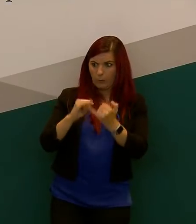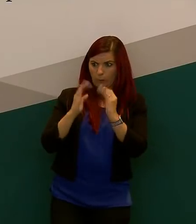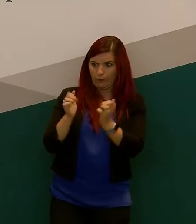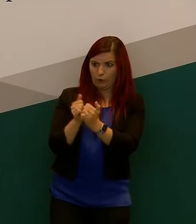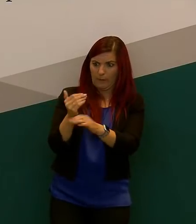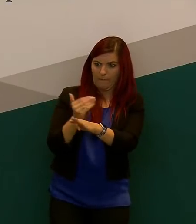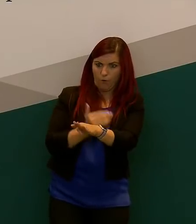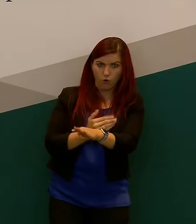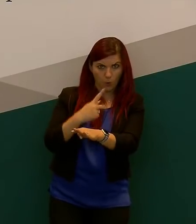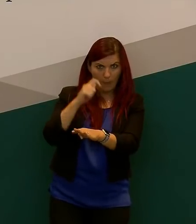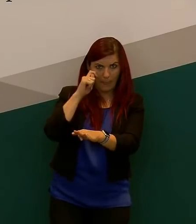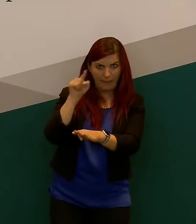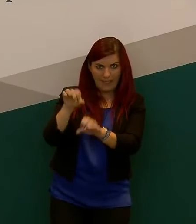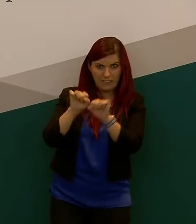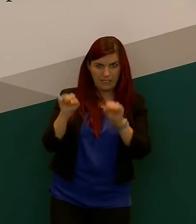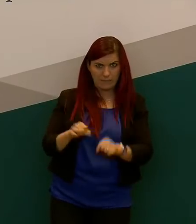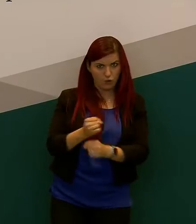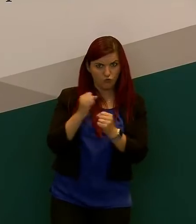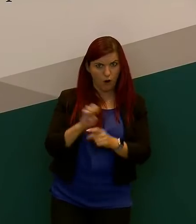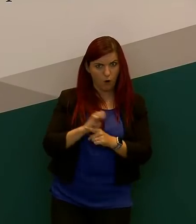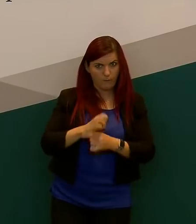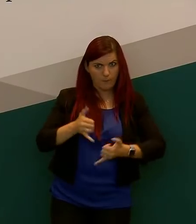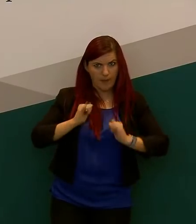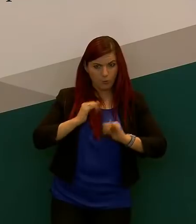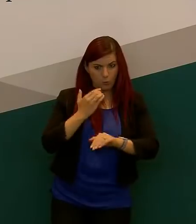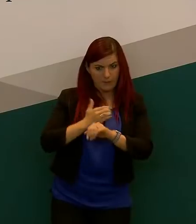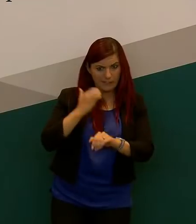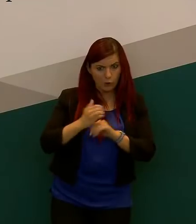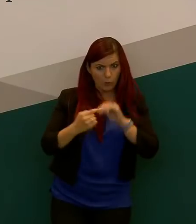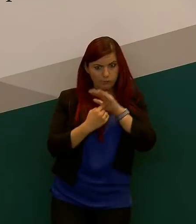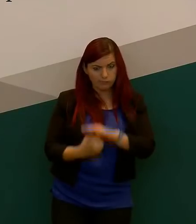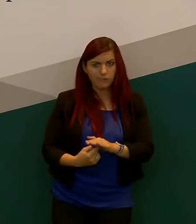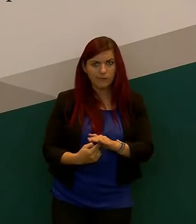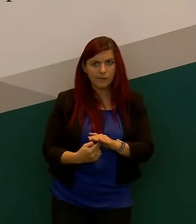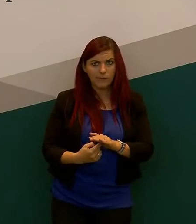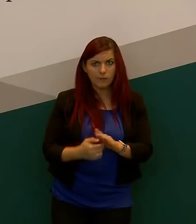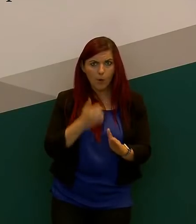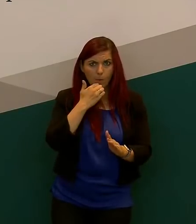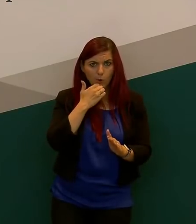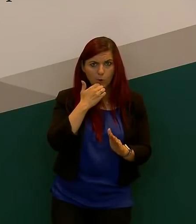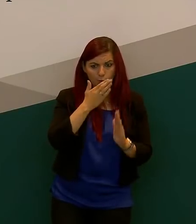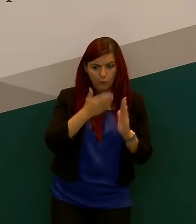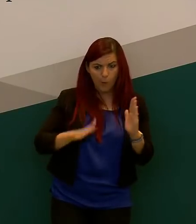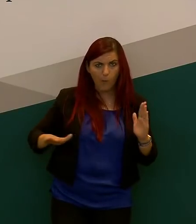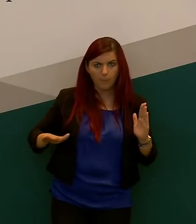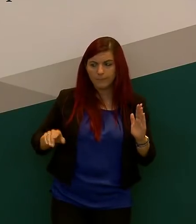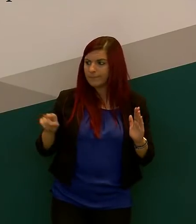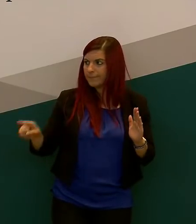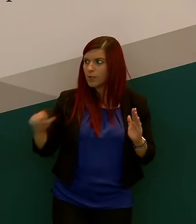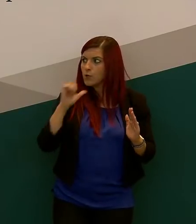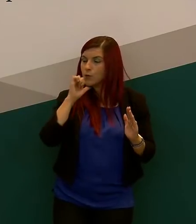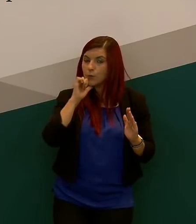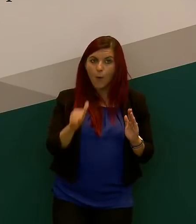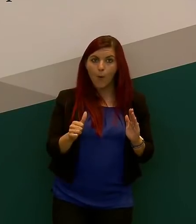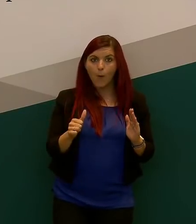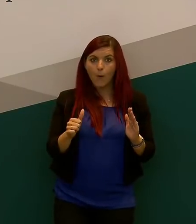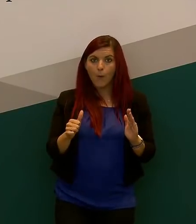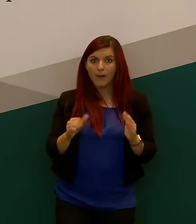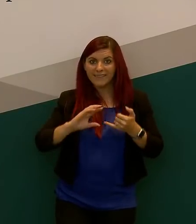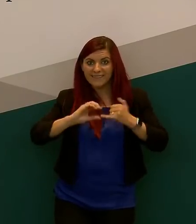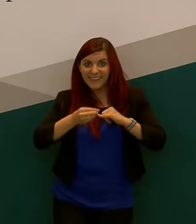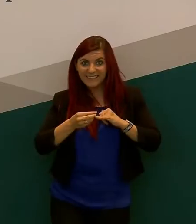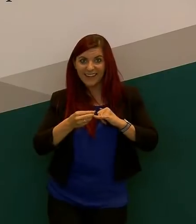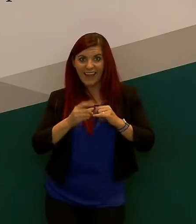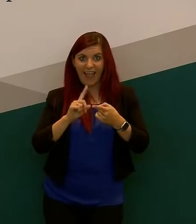the virus at the low levels that's currently at? So no testing and tracing regime can interrupt all chains